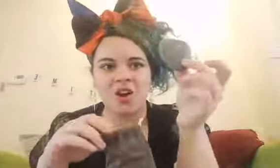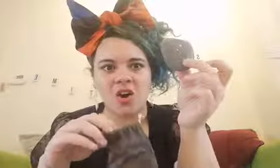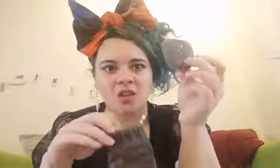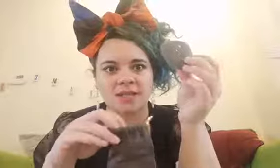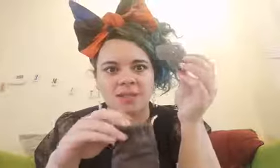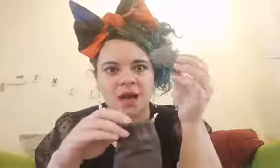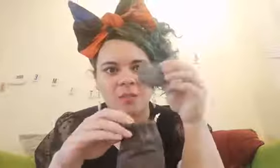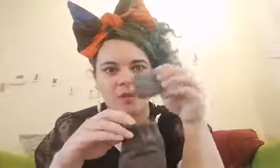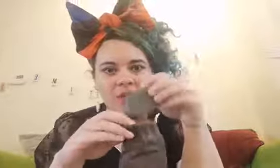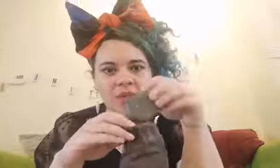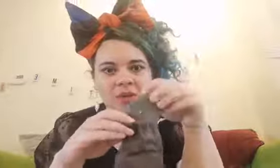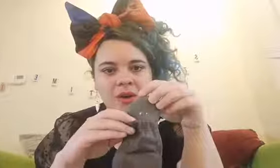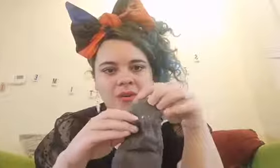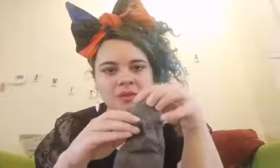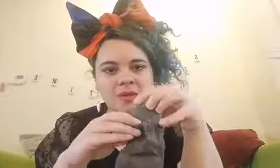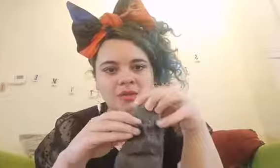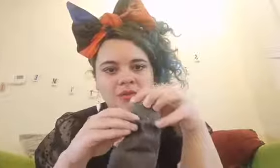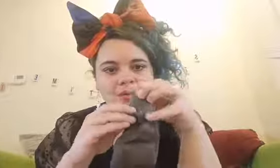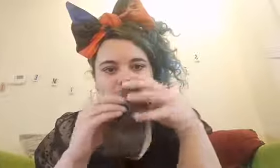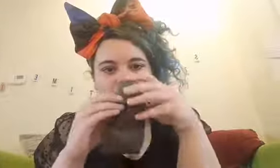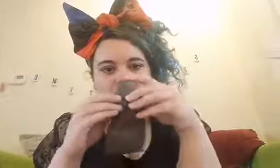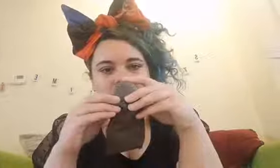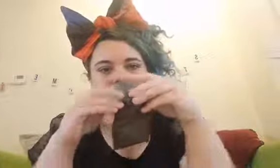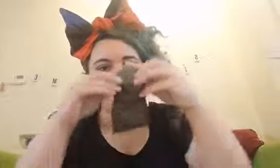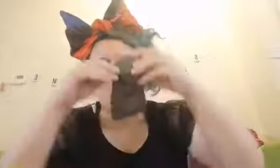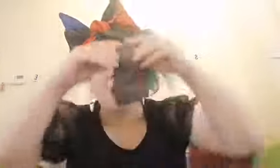got some of those. Rocks,